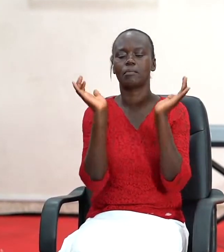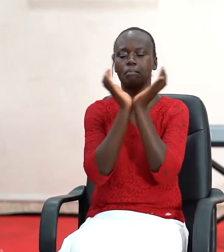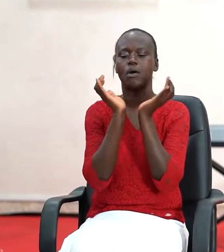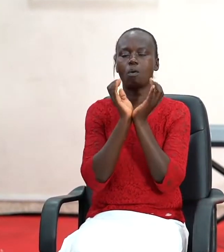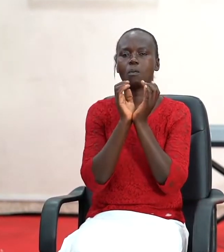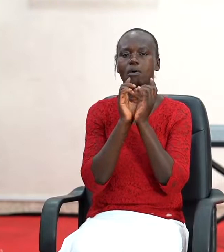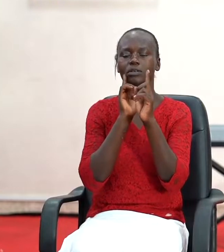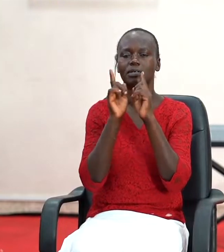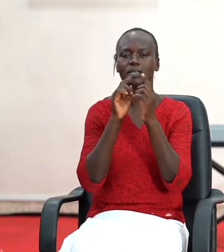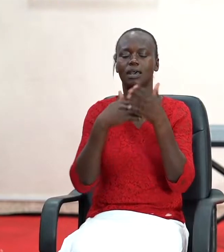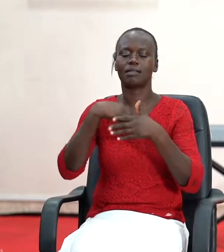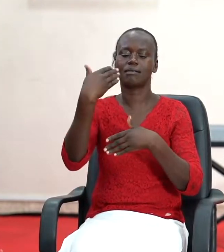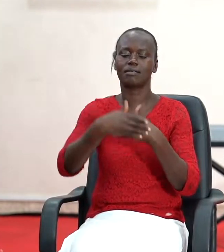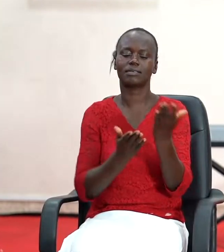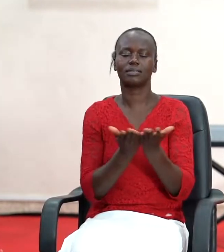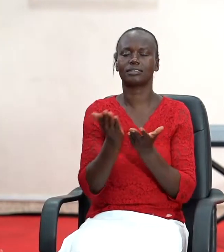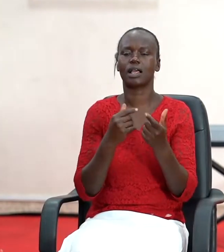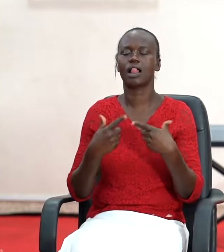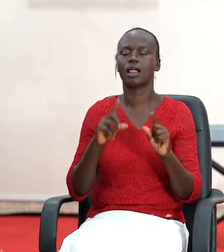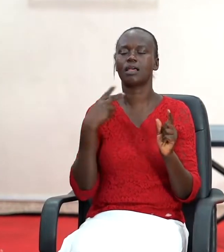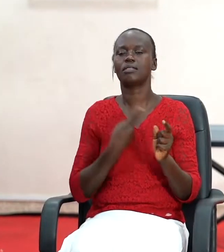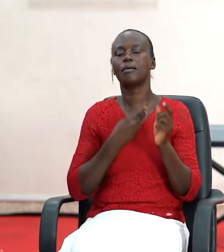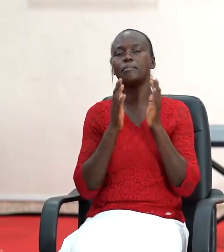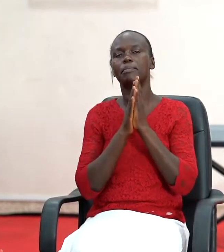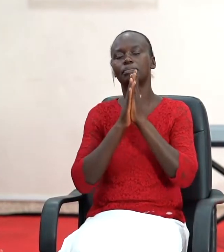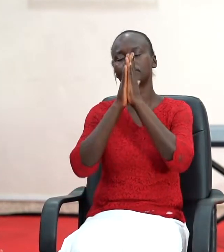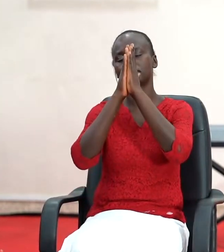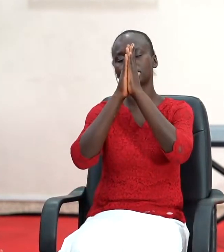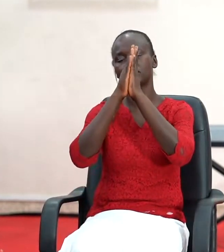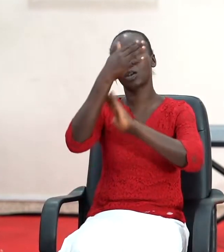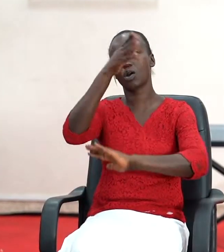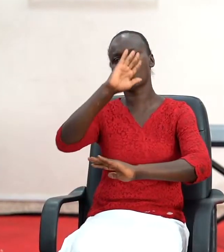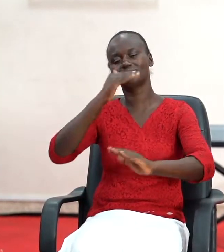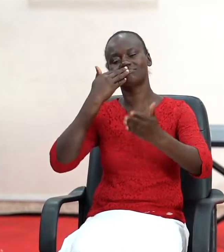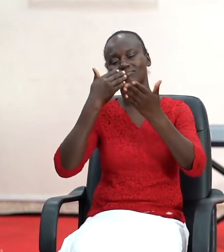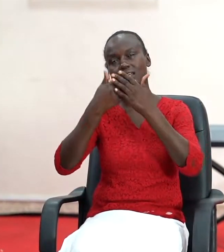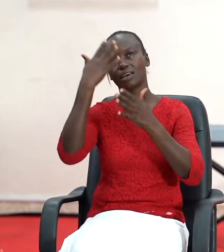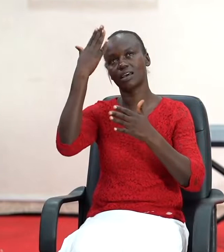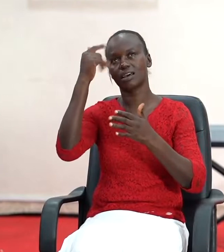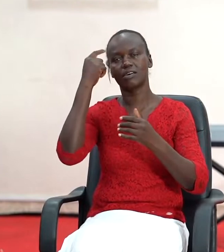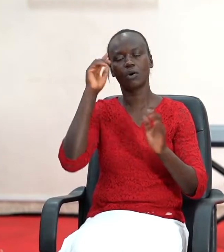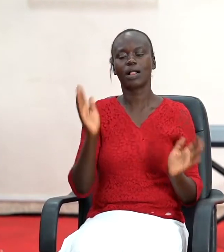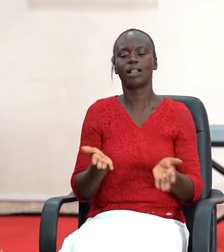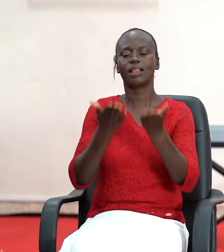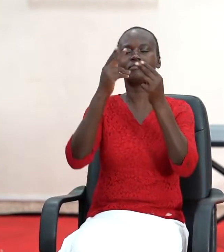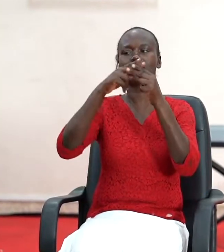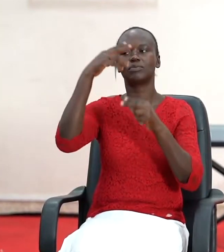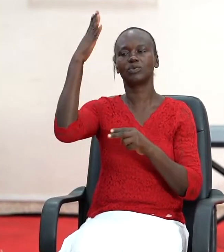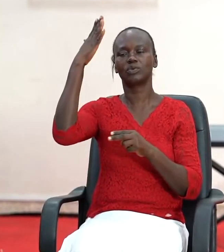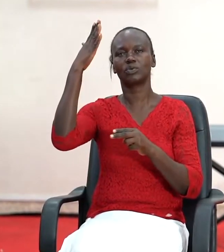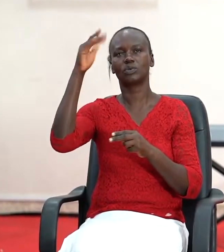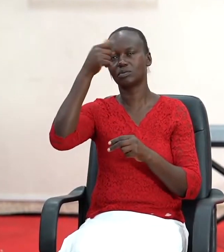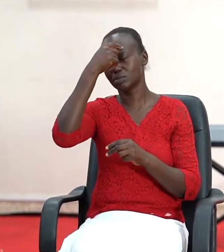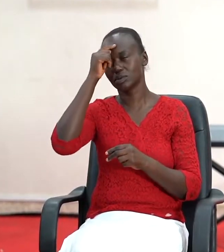next service. So let us pray. God, tunakushukuru, tunalinua jina lako.